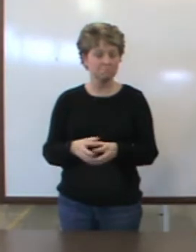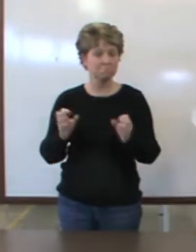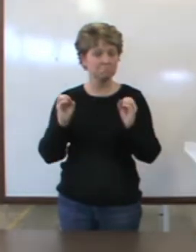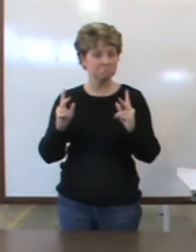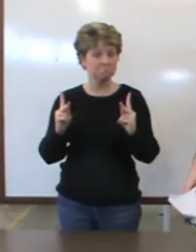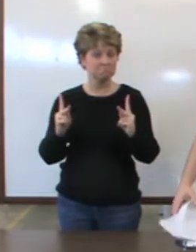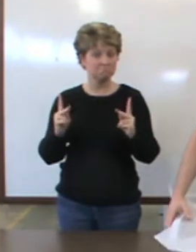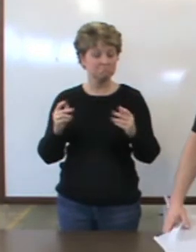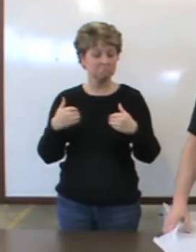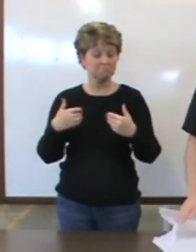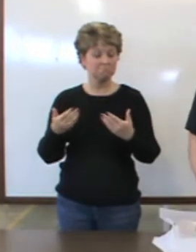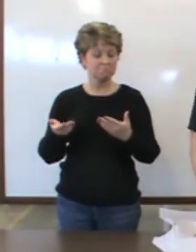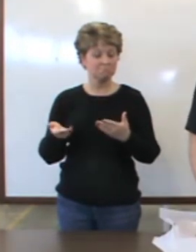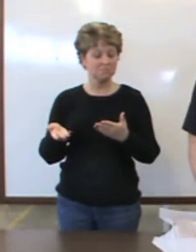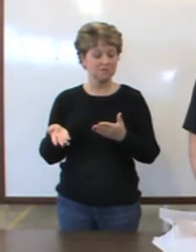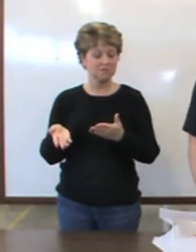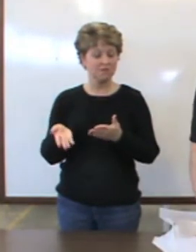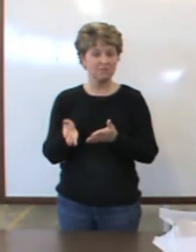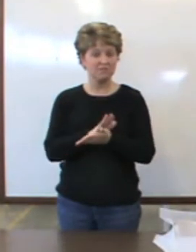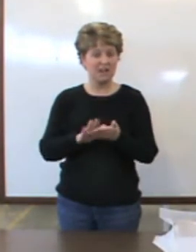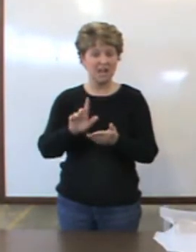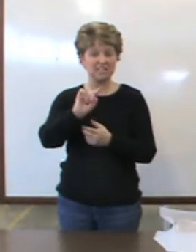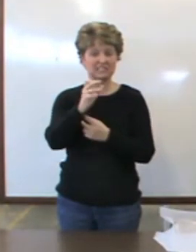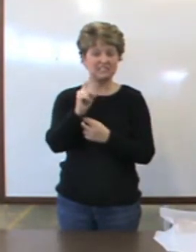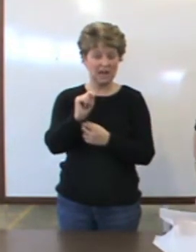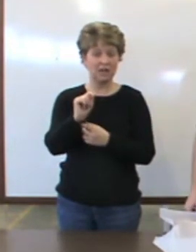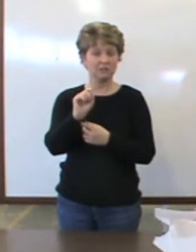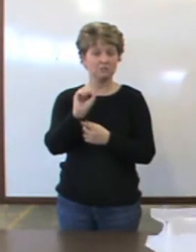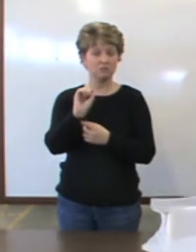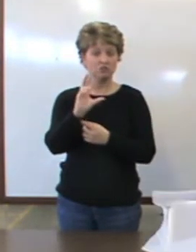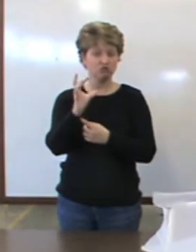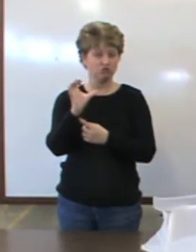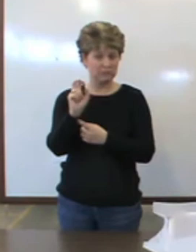Okay, and you have a nice tight screen.